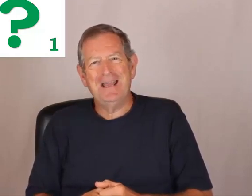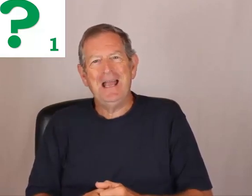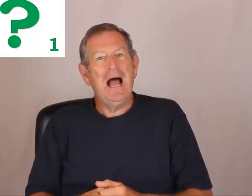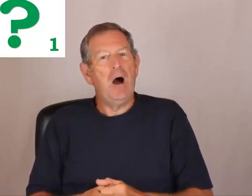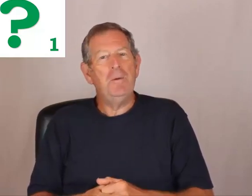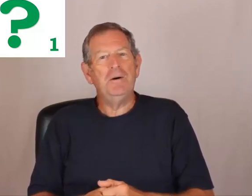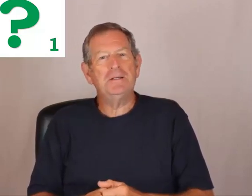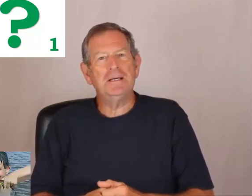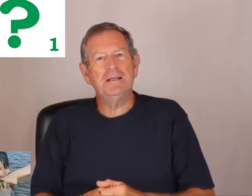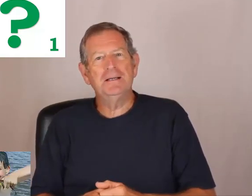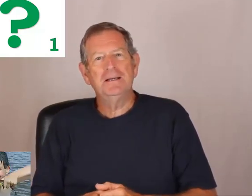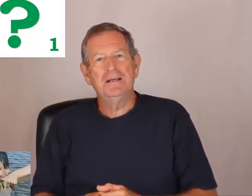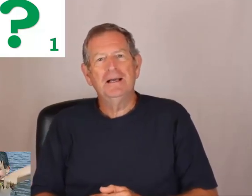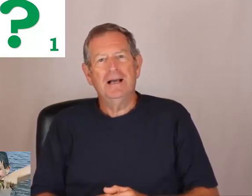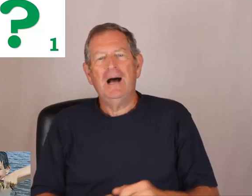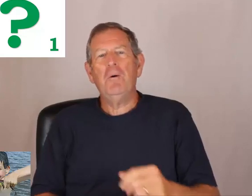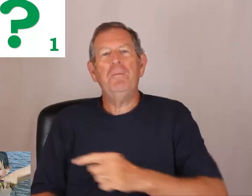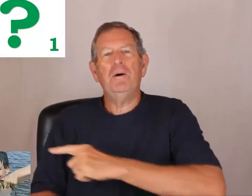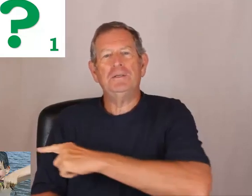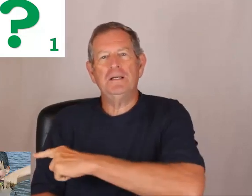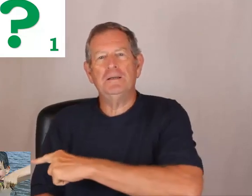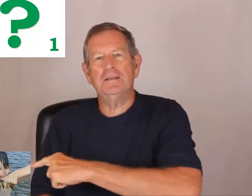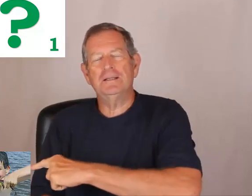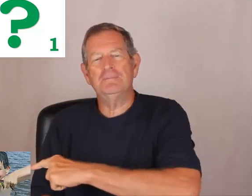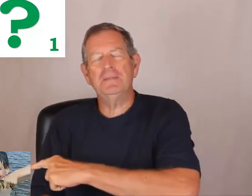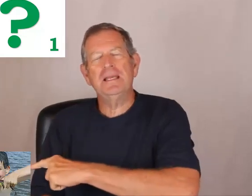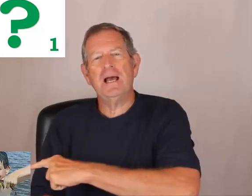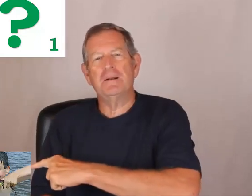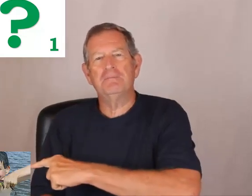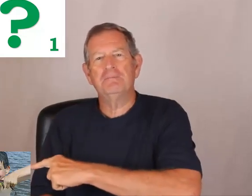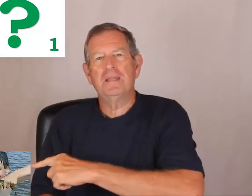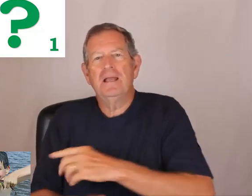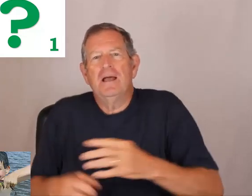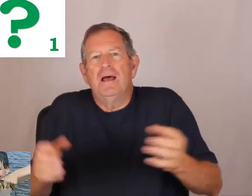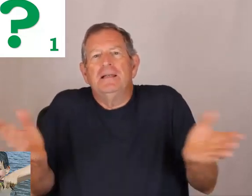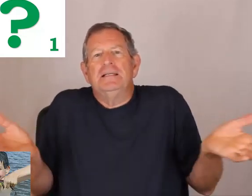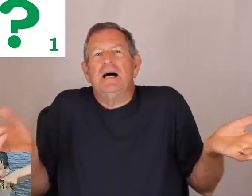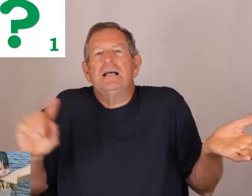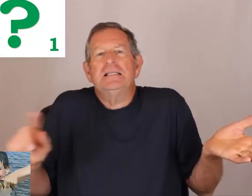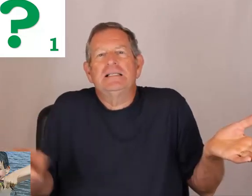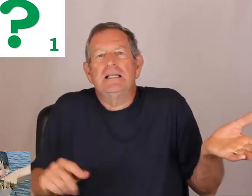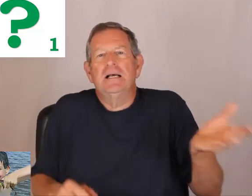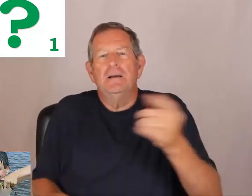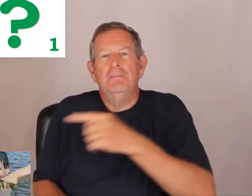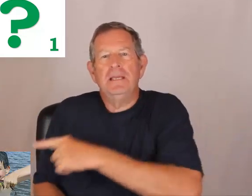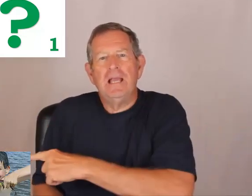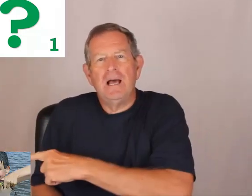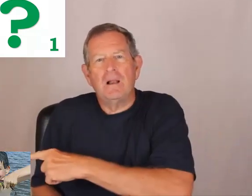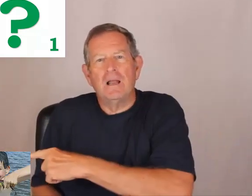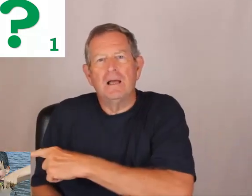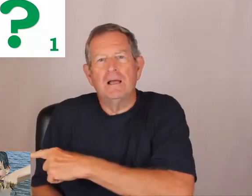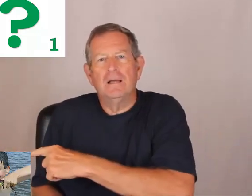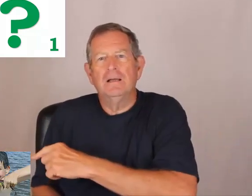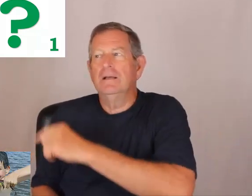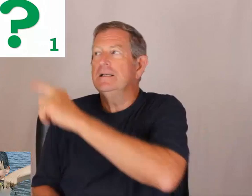Okay. How about Miguel? Does Miguel